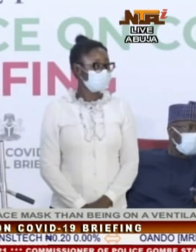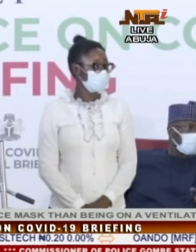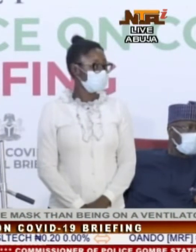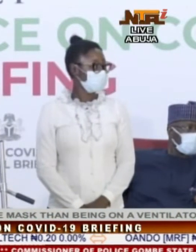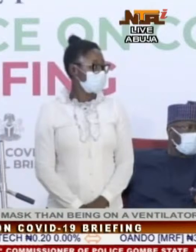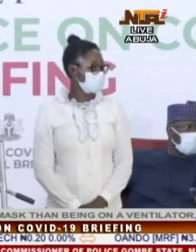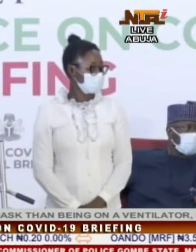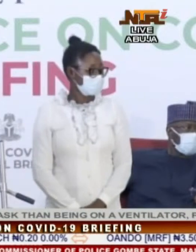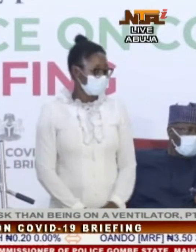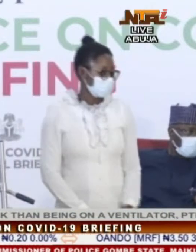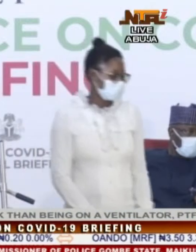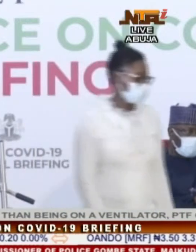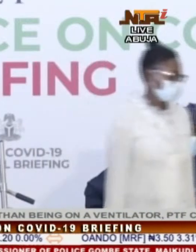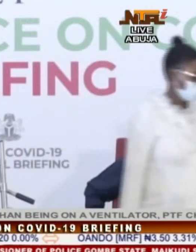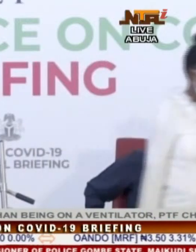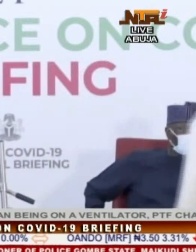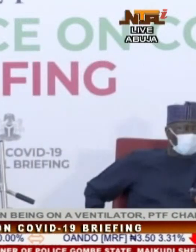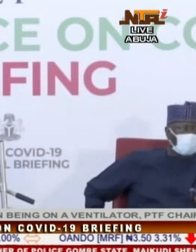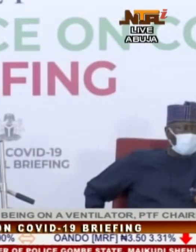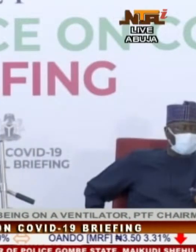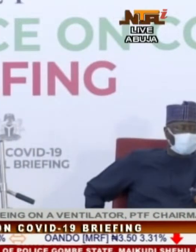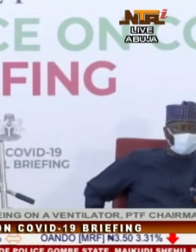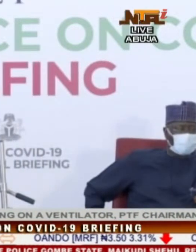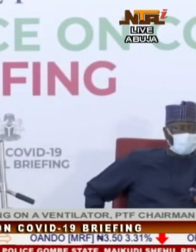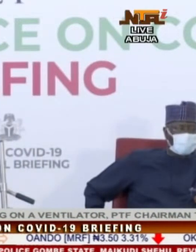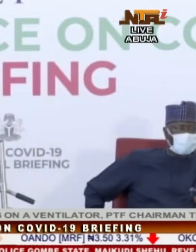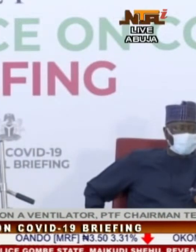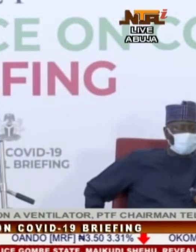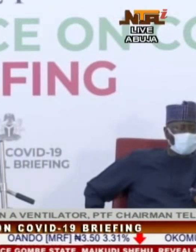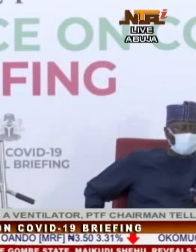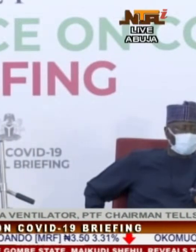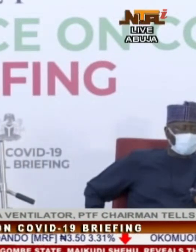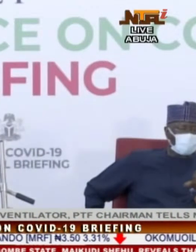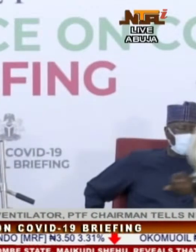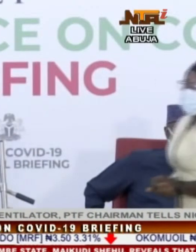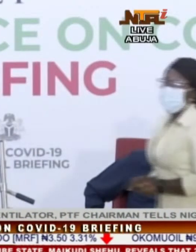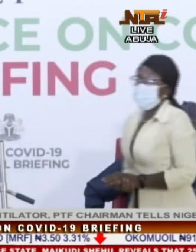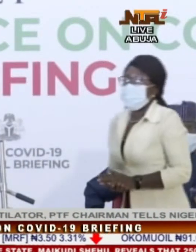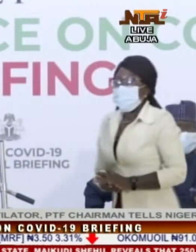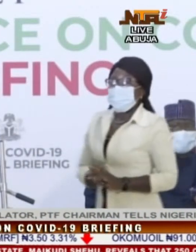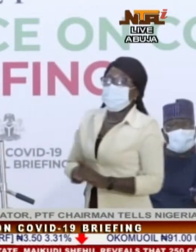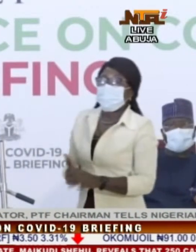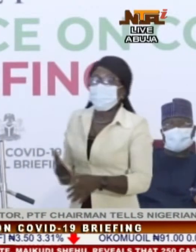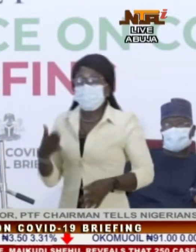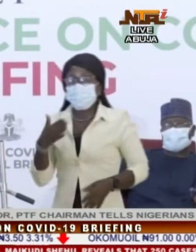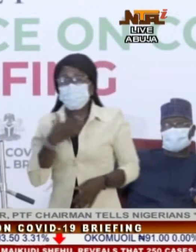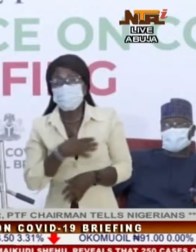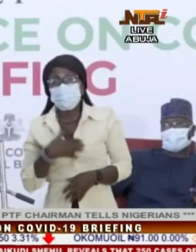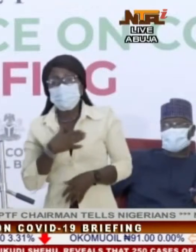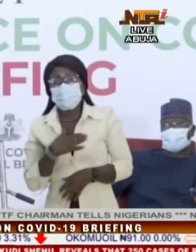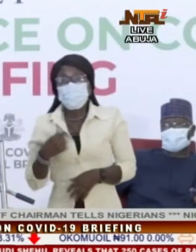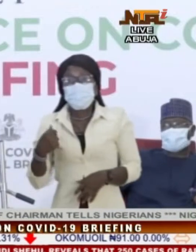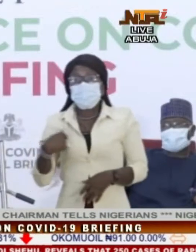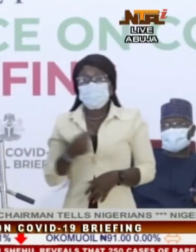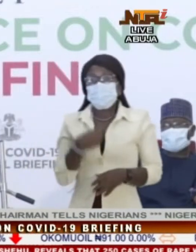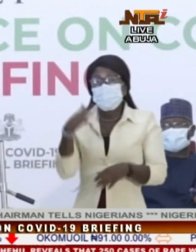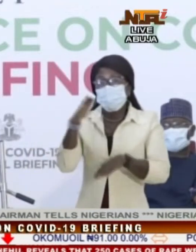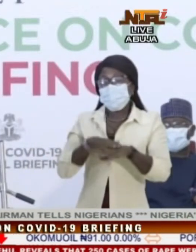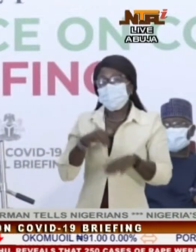faɗa ana kuma ci gaba da faɗi. Idan ba mu bi ba, za ta ci gaba da